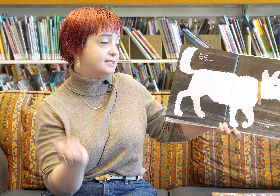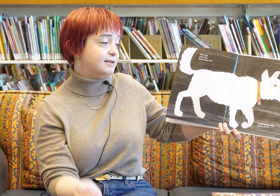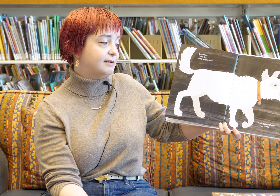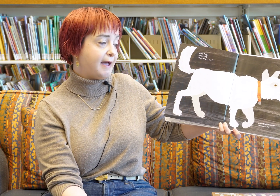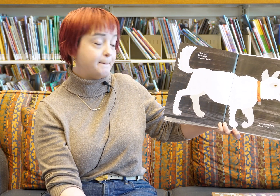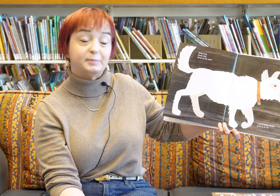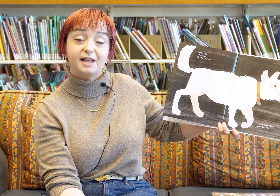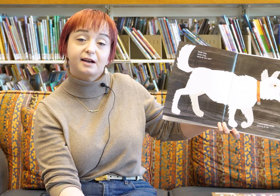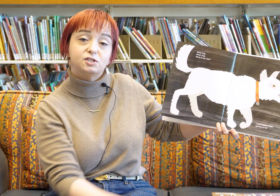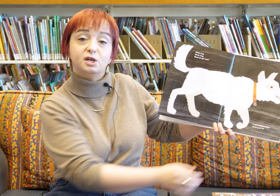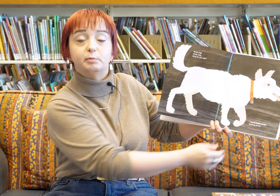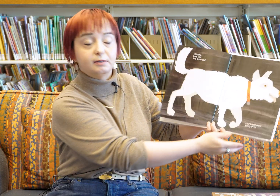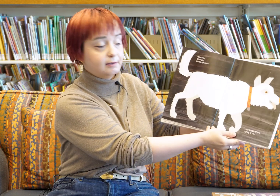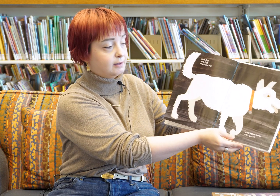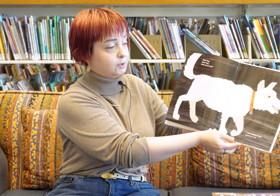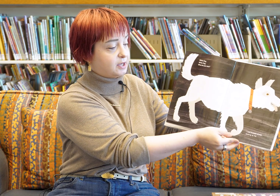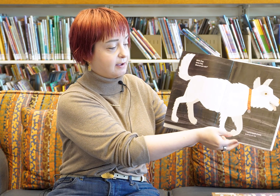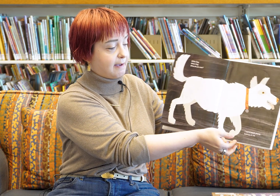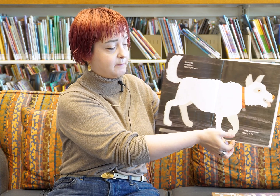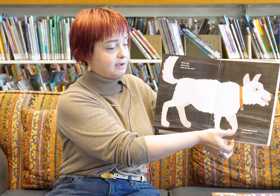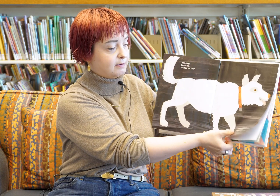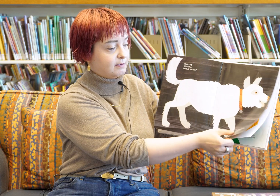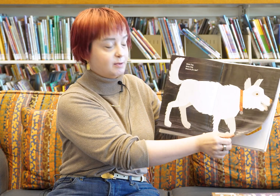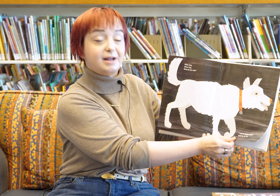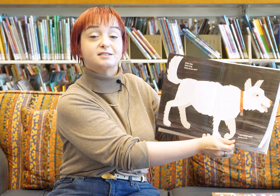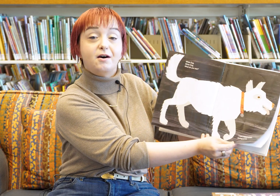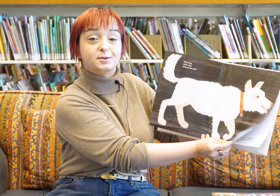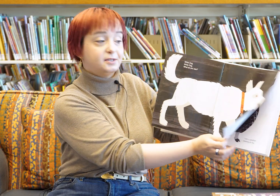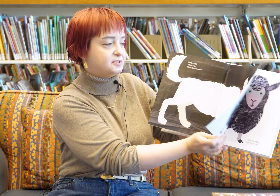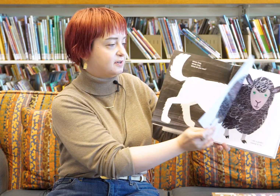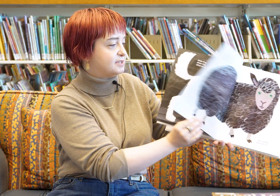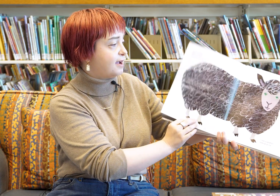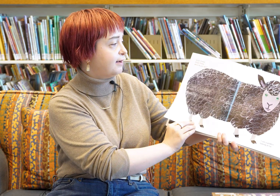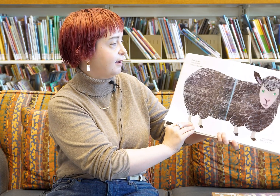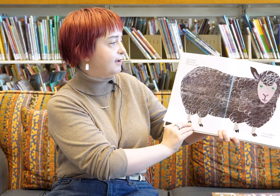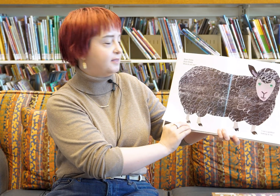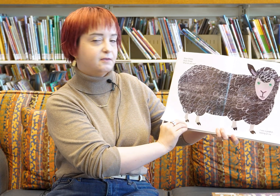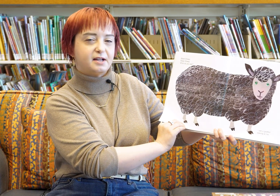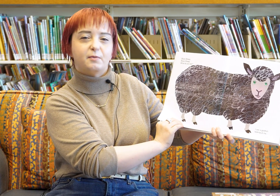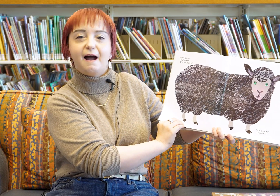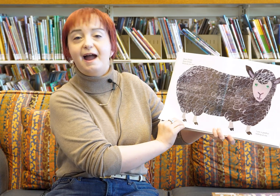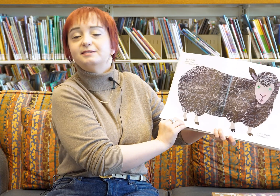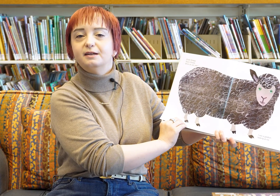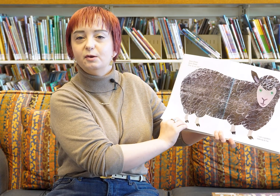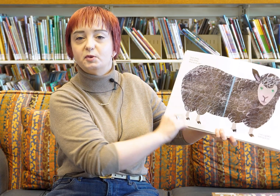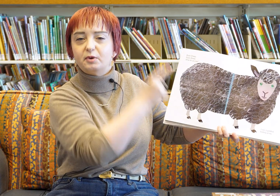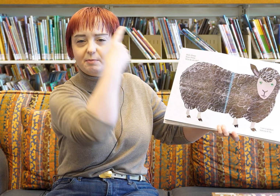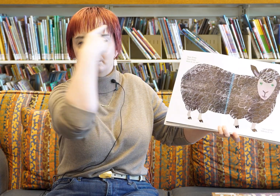see a black sheep looking at me. Black's also a little different of a sign. Think of like a hat with a brim,